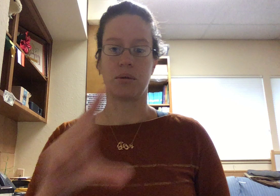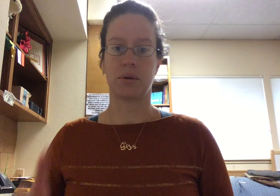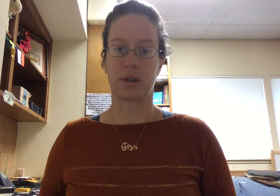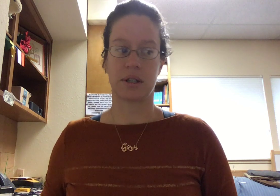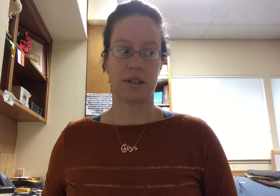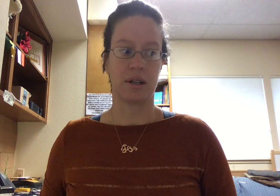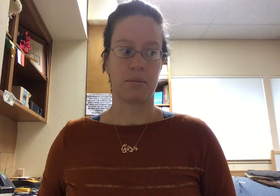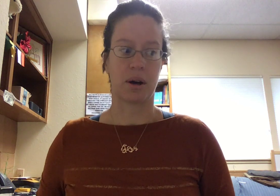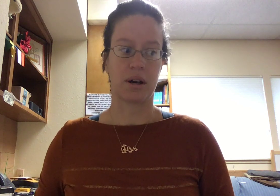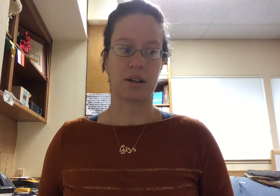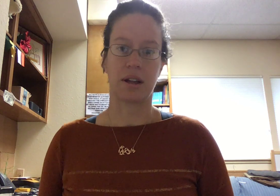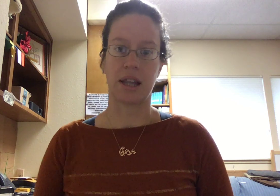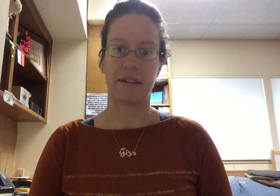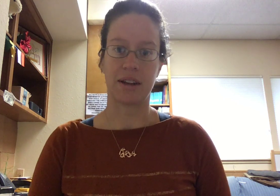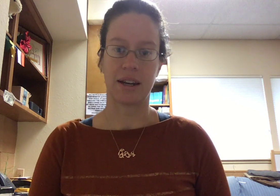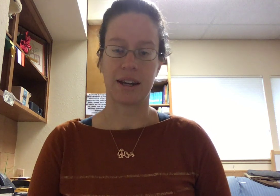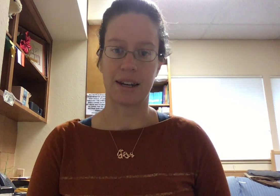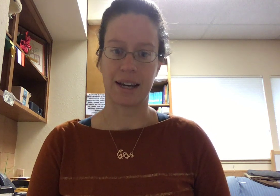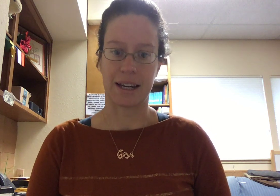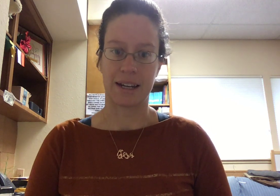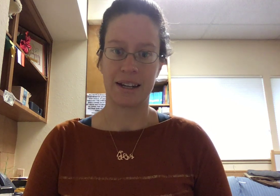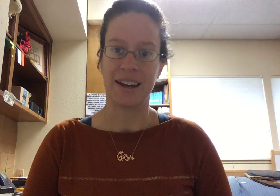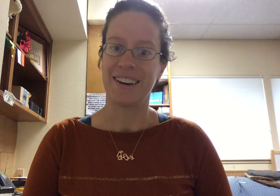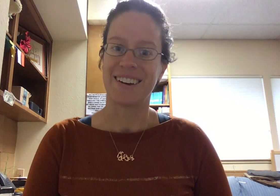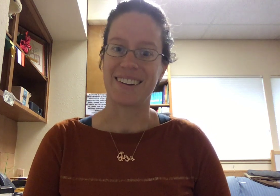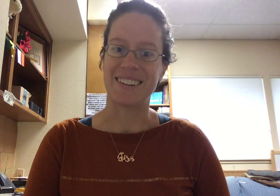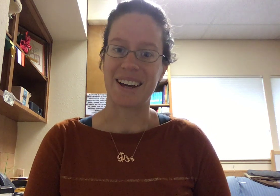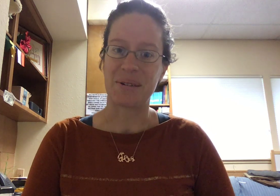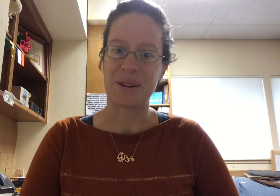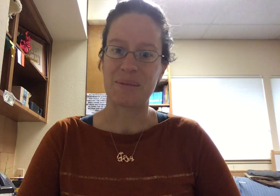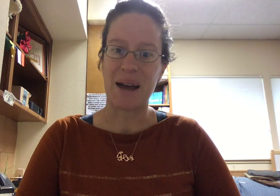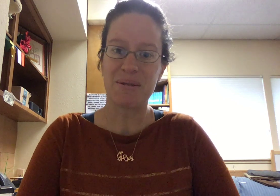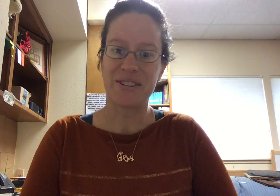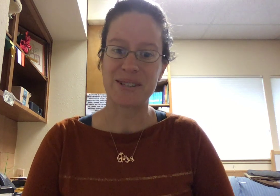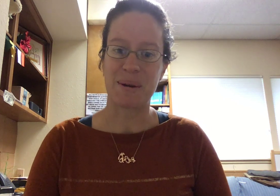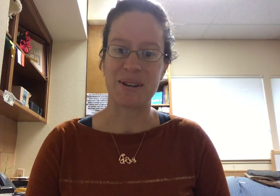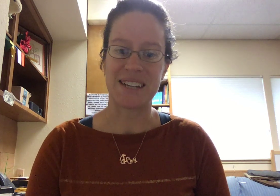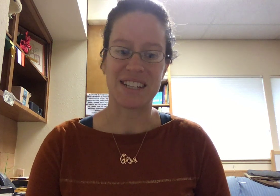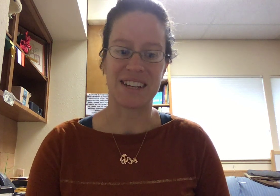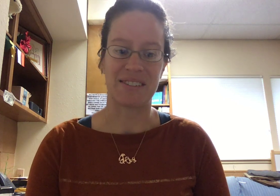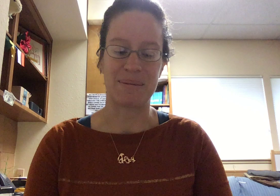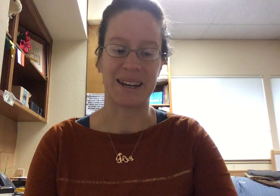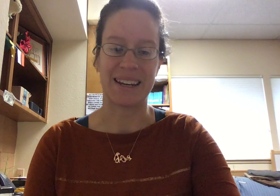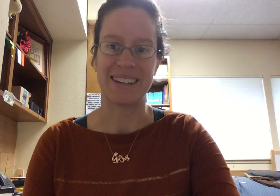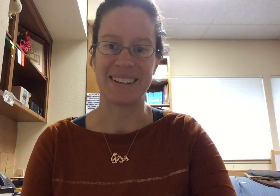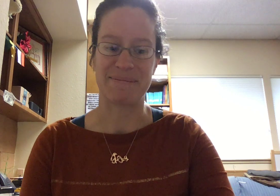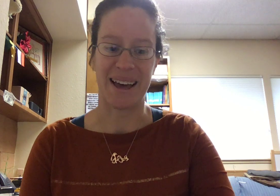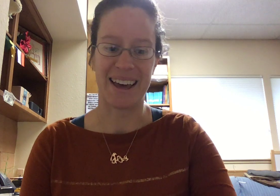Lord. Mark 11, 9. Good luck with your Bible verse memorization, everybody. Bye.